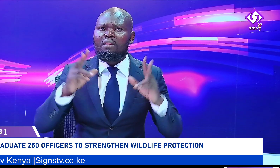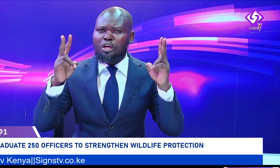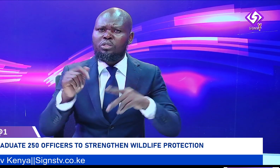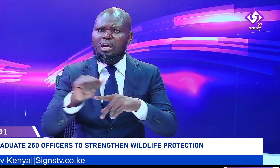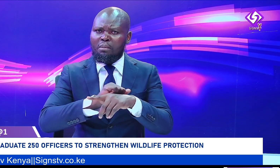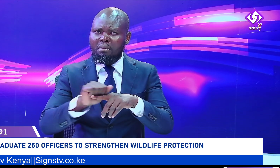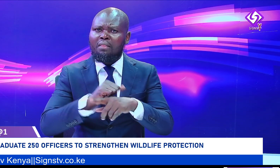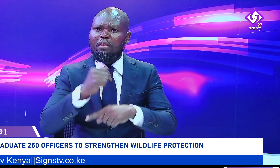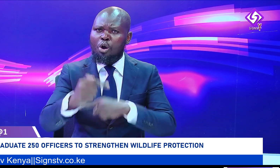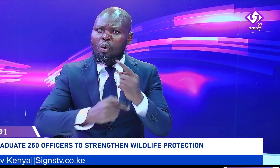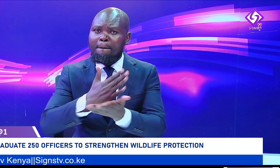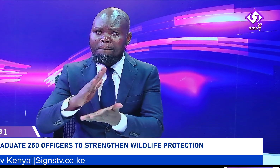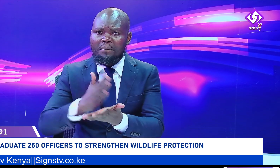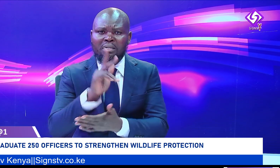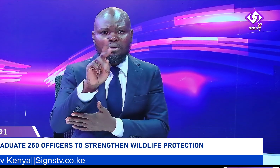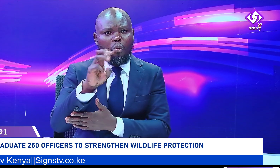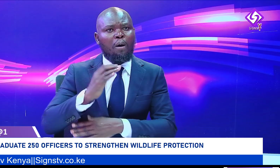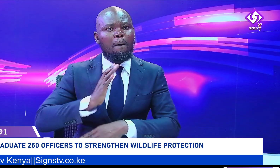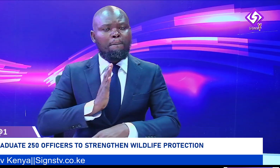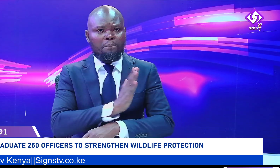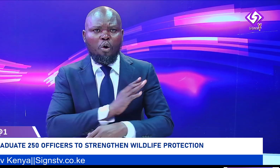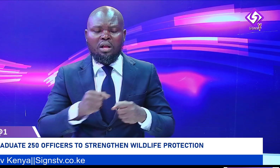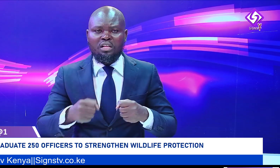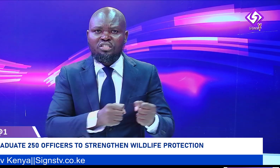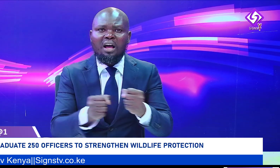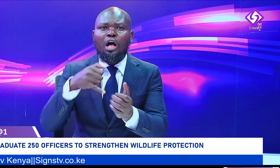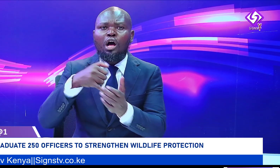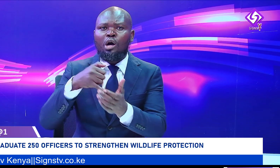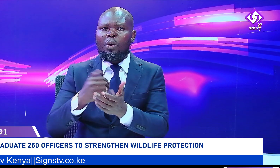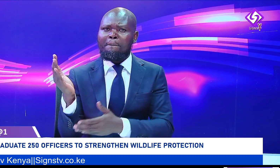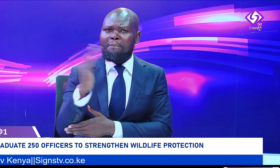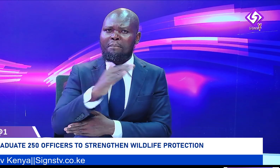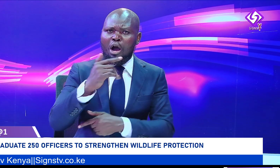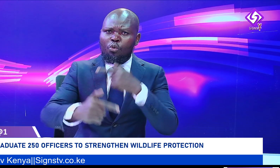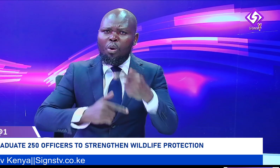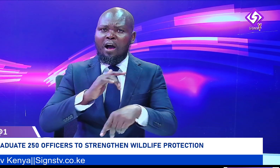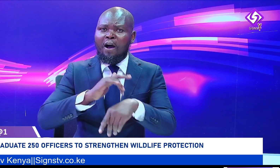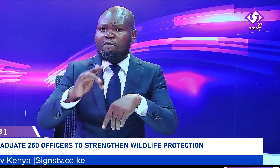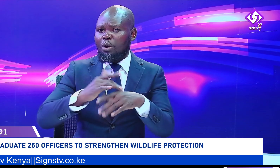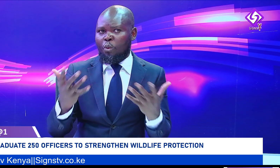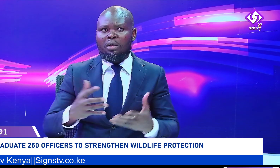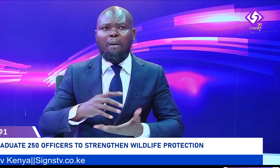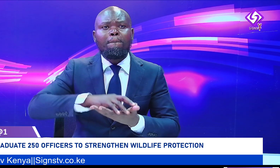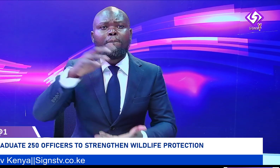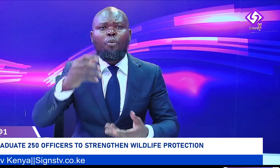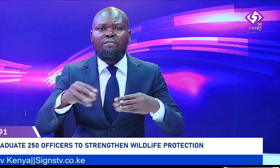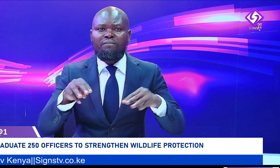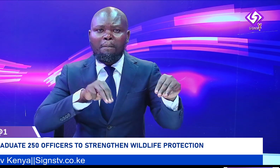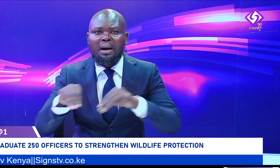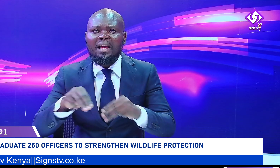nationwide. Professor Kanga noted that the training program is part of KWS's broader strategy to strengthen anti-poaching efforts